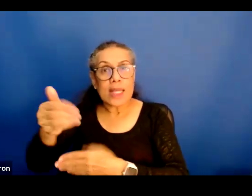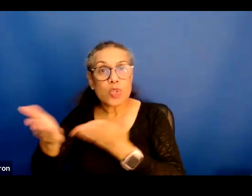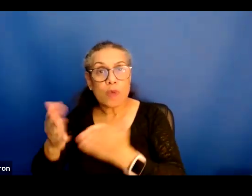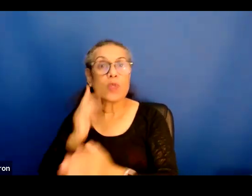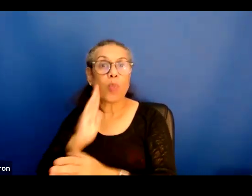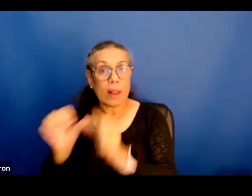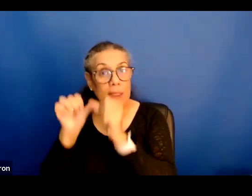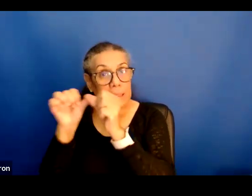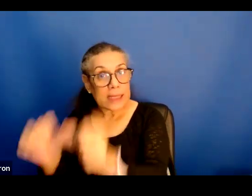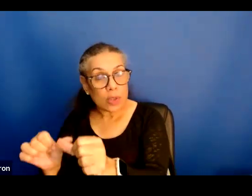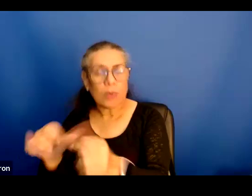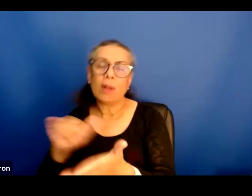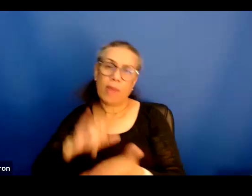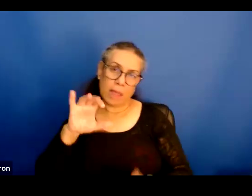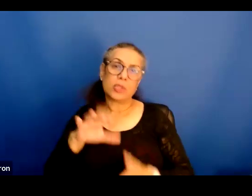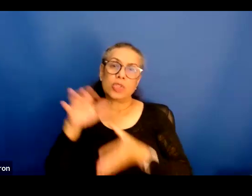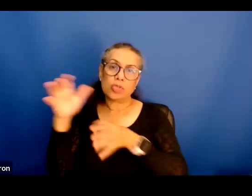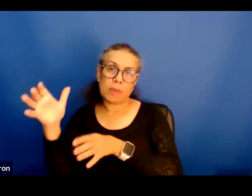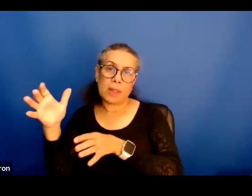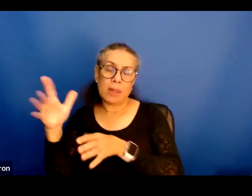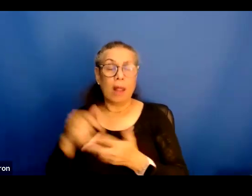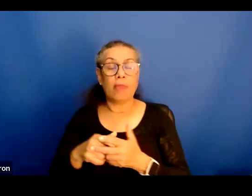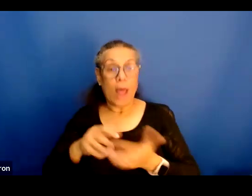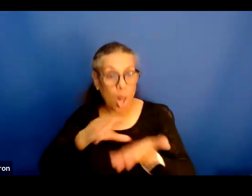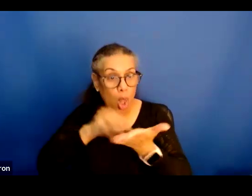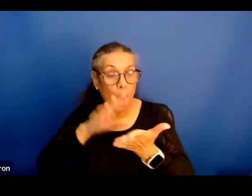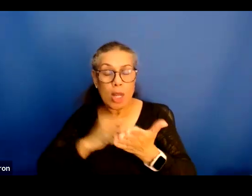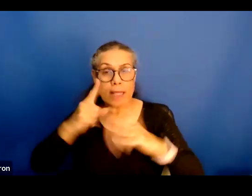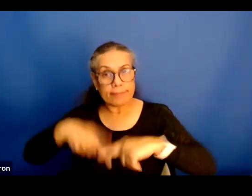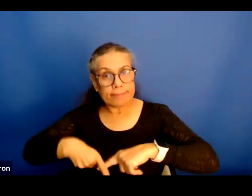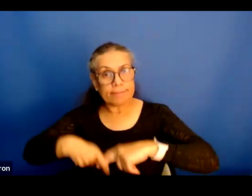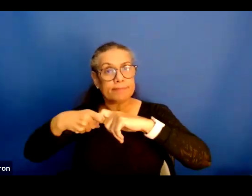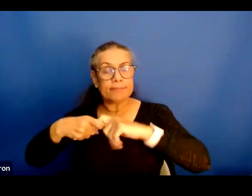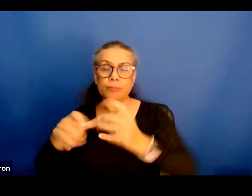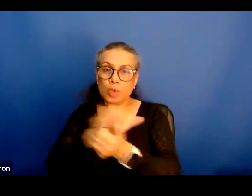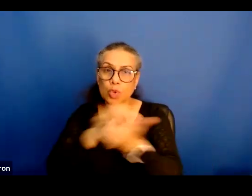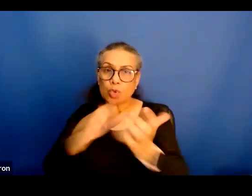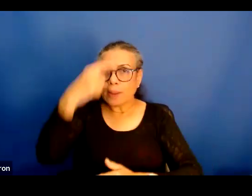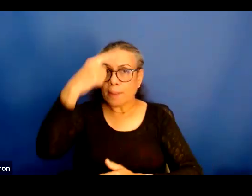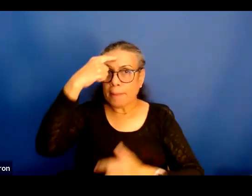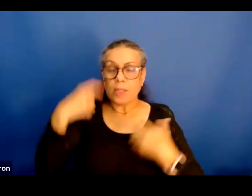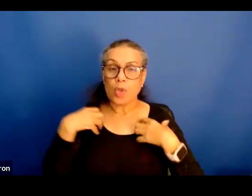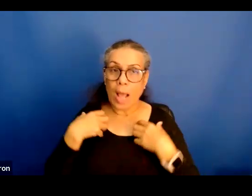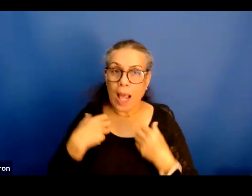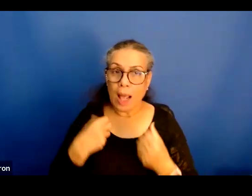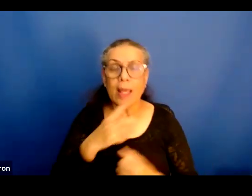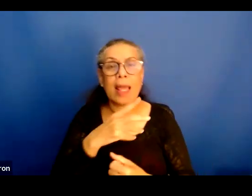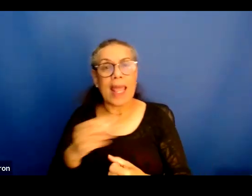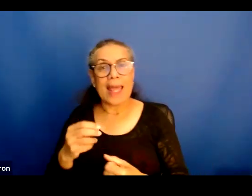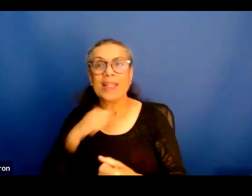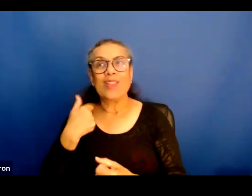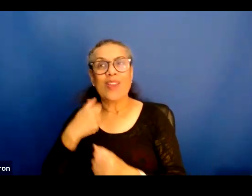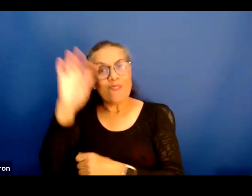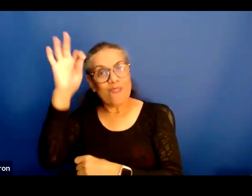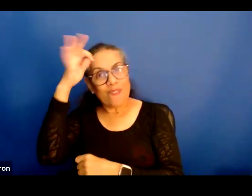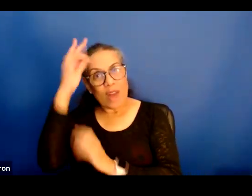will be replicated is disruptive, destabilizing their learning, damaging their mental health and well-being, and risks non-compliance with federal